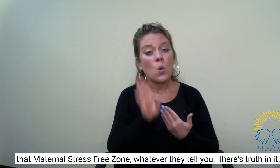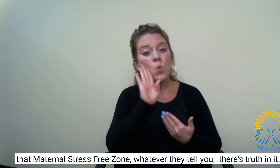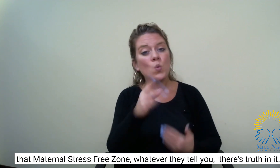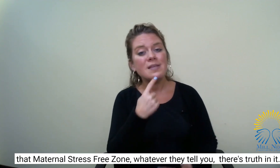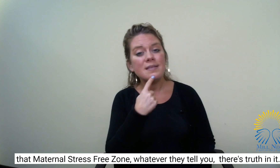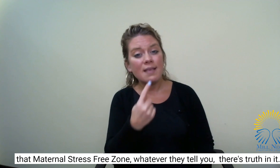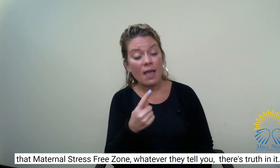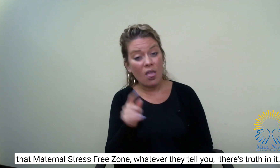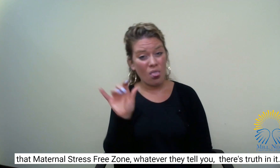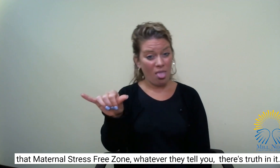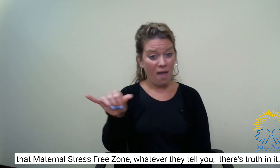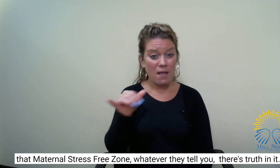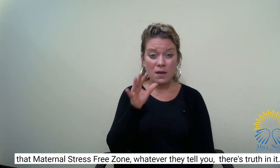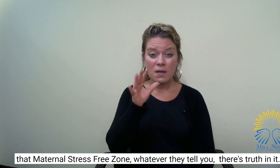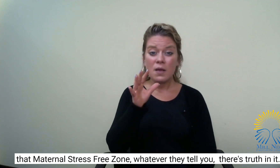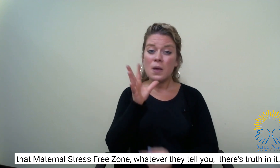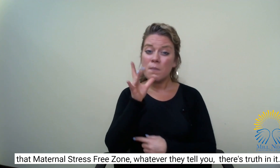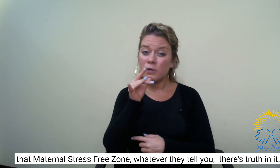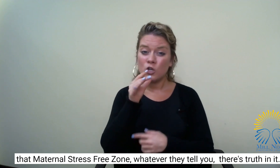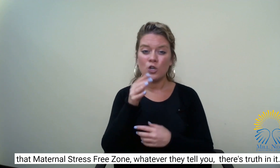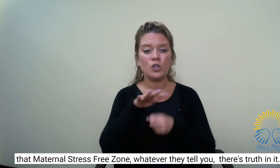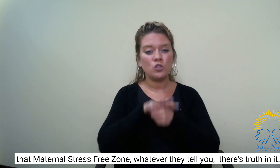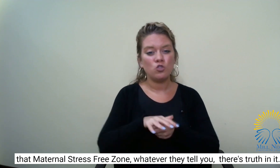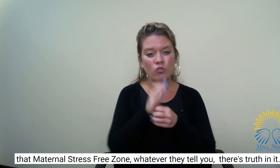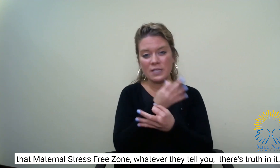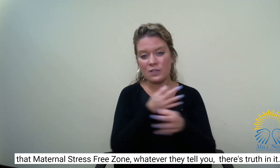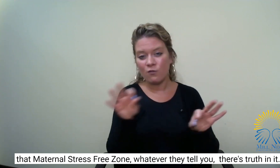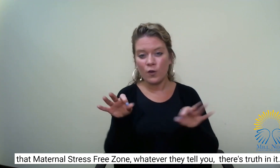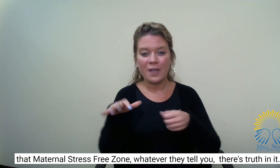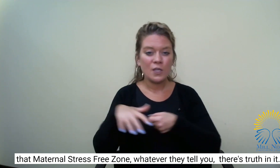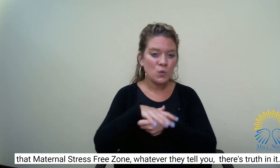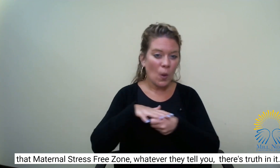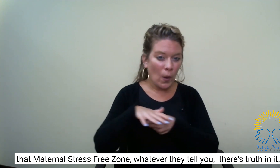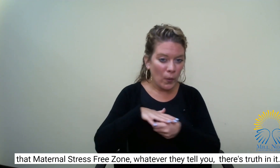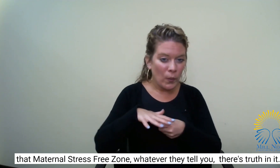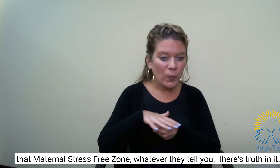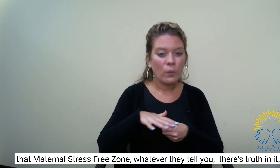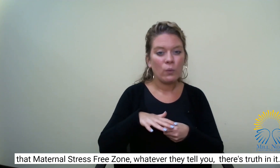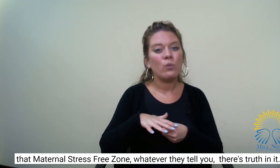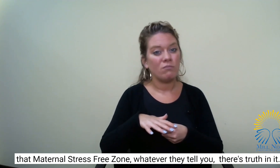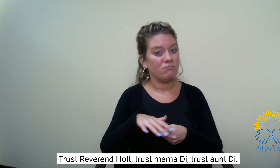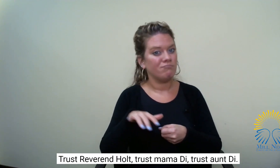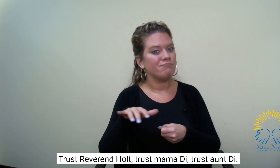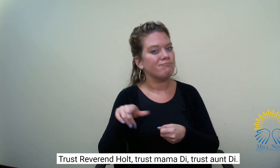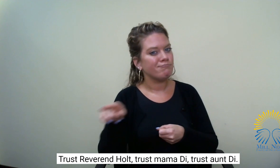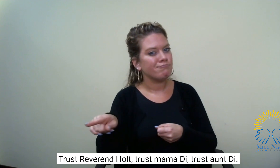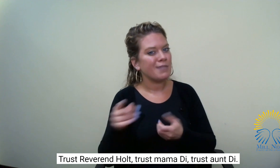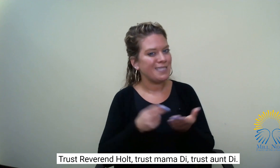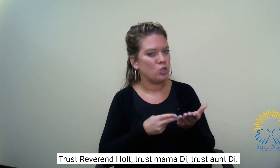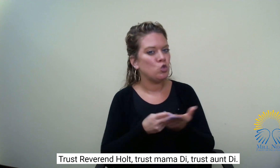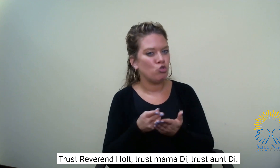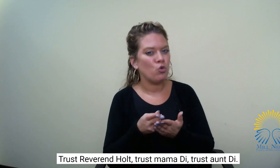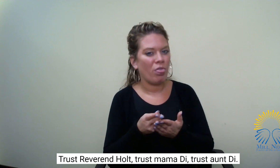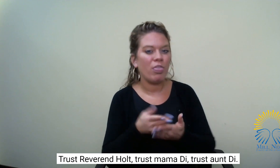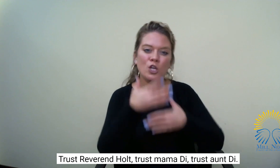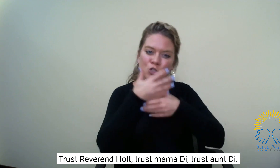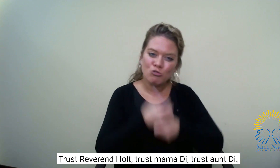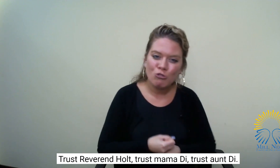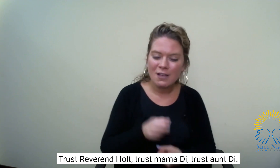maternal stress-free zone, whatever they tell you, there's truth in it. Trust Reverend Holt, trust Mama Di, trust